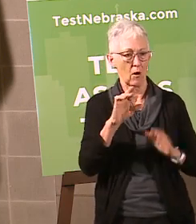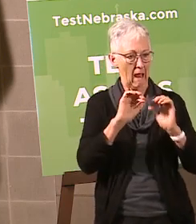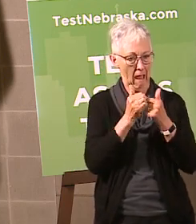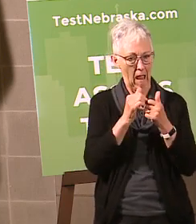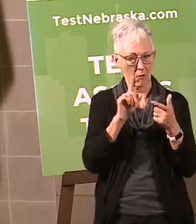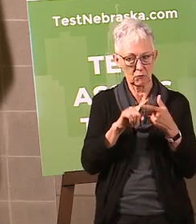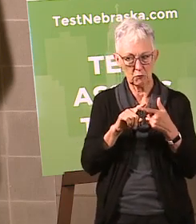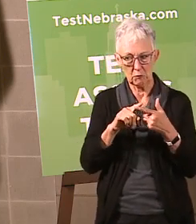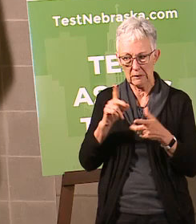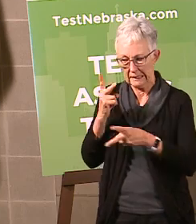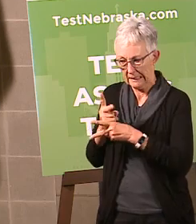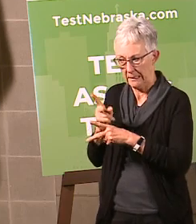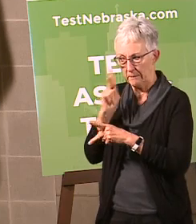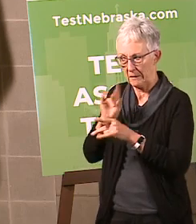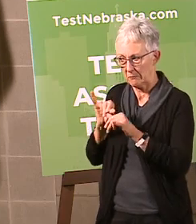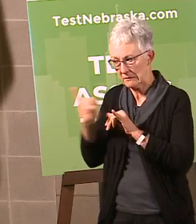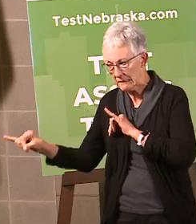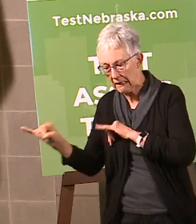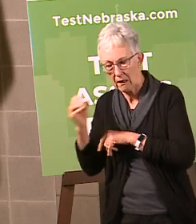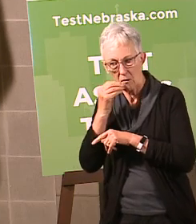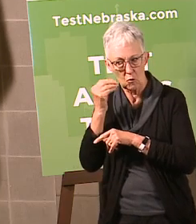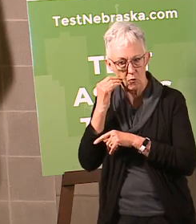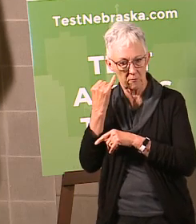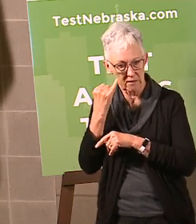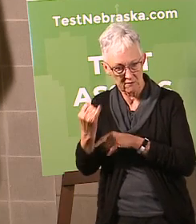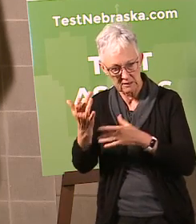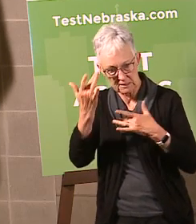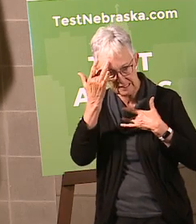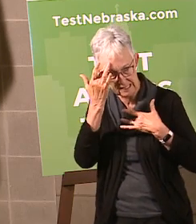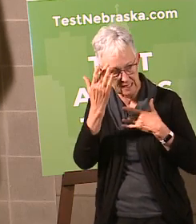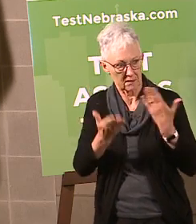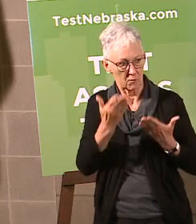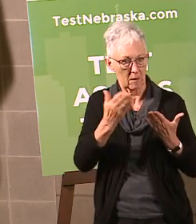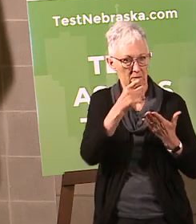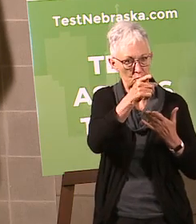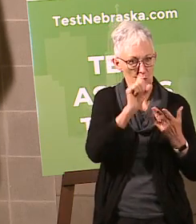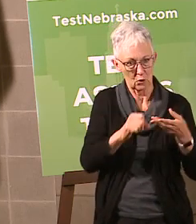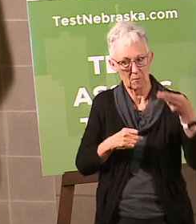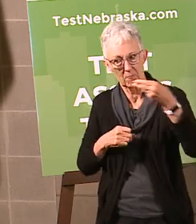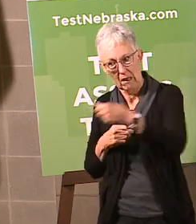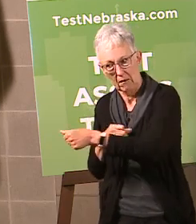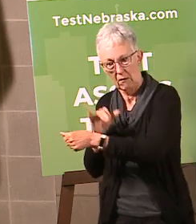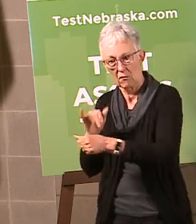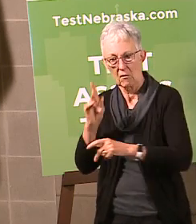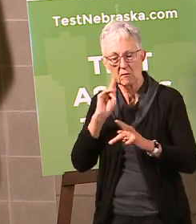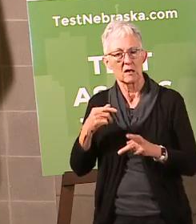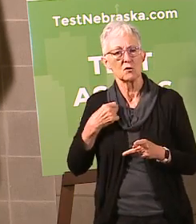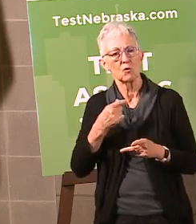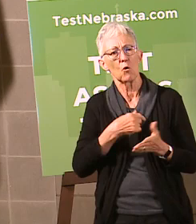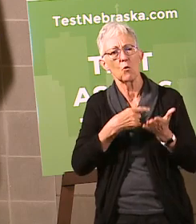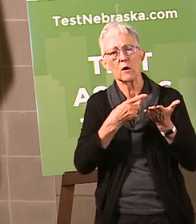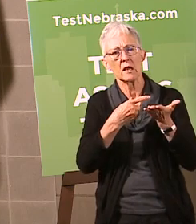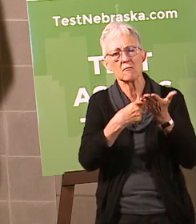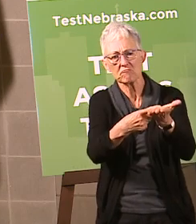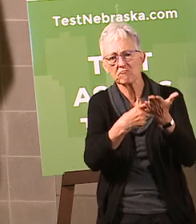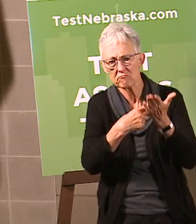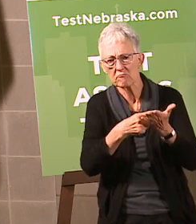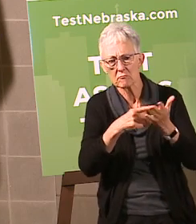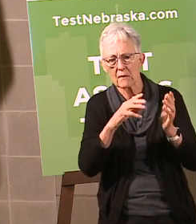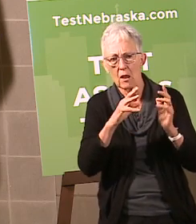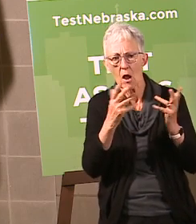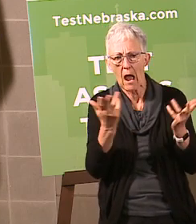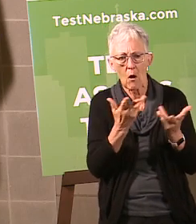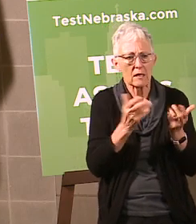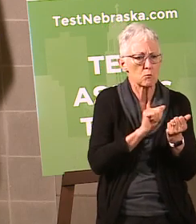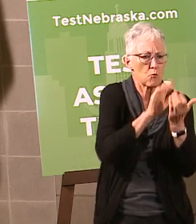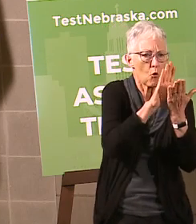anything along those lines. So I think part of it is we kind of have a kind of the broad outline. We'll continue to make improvements to that